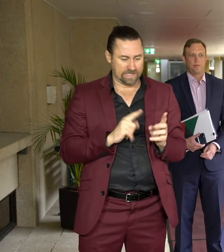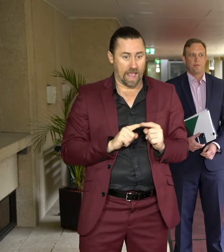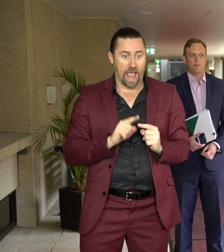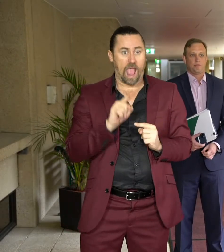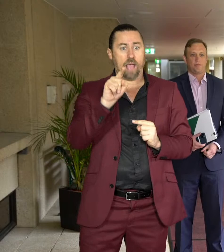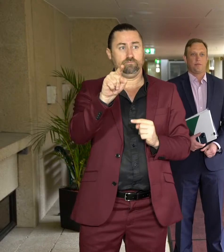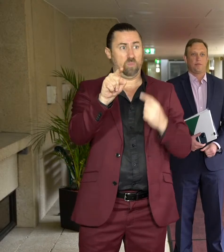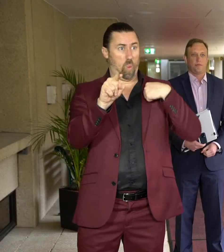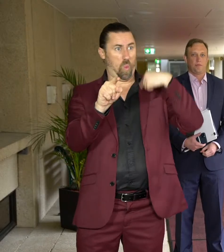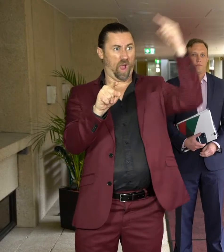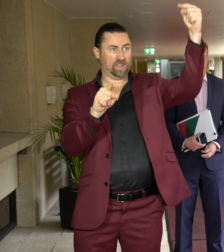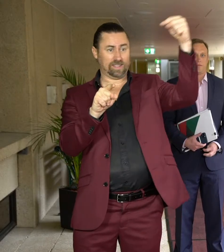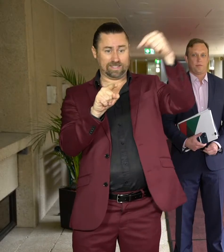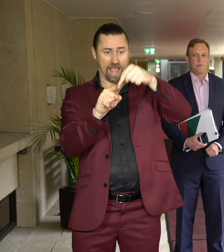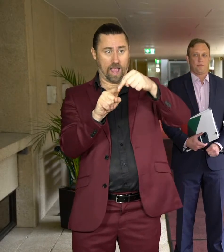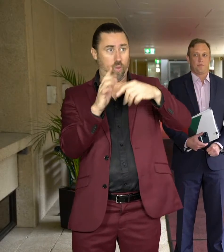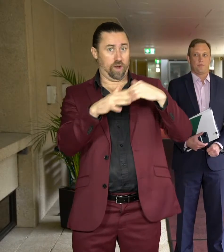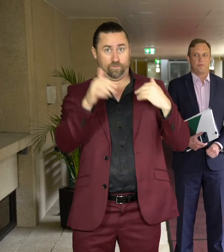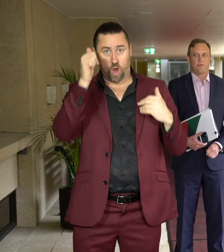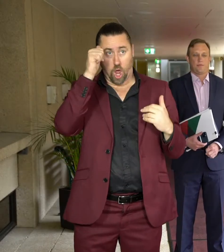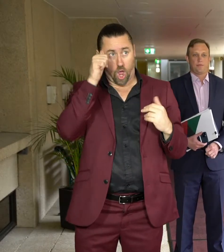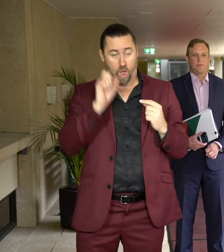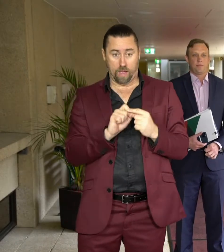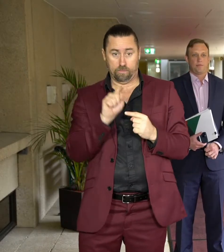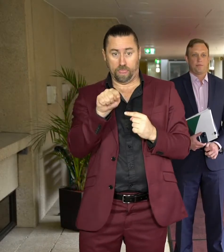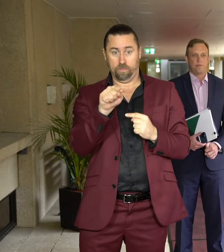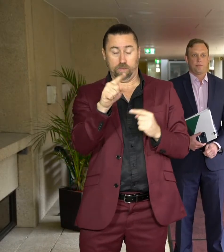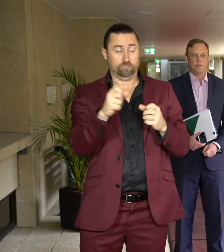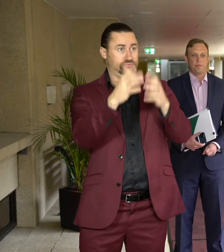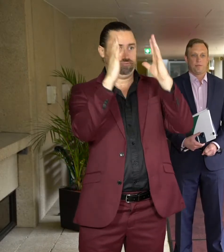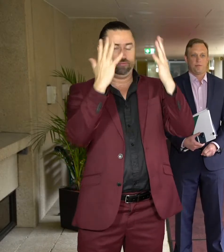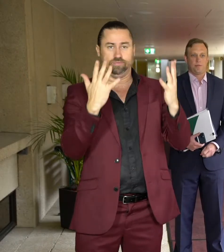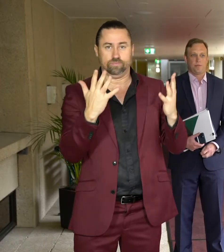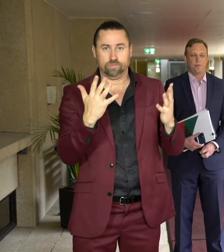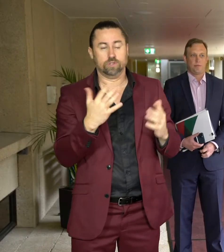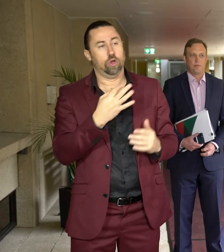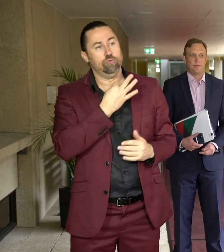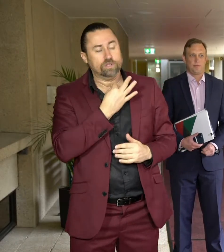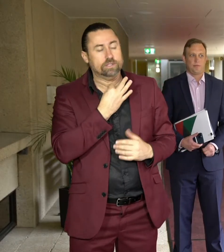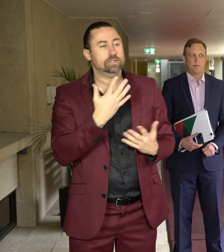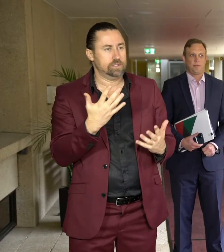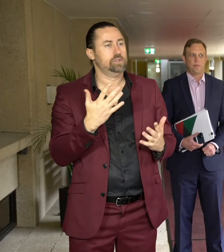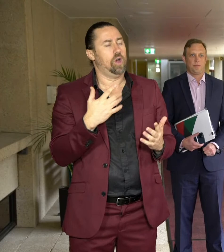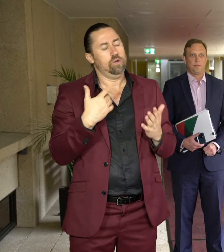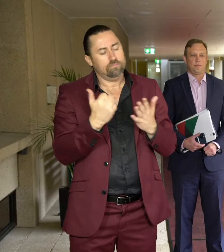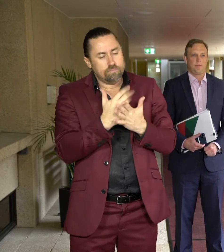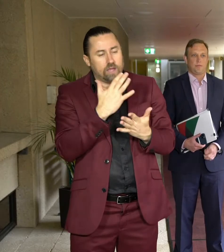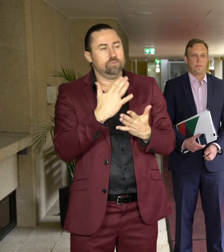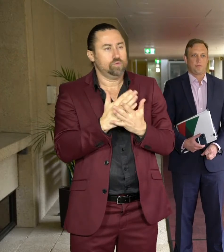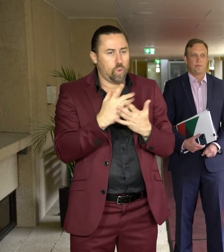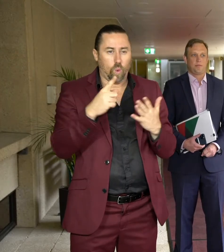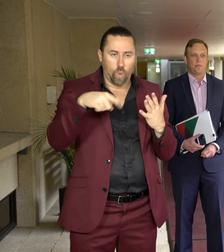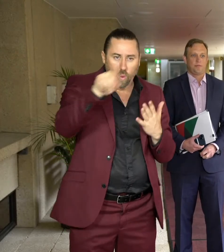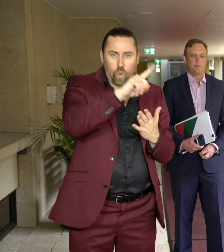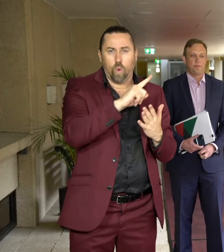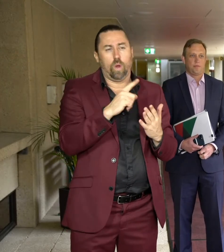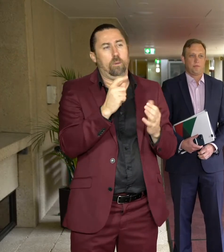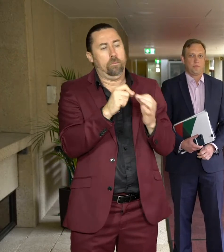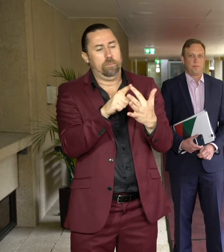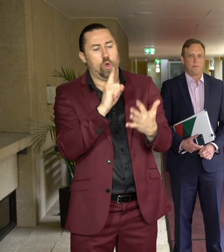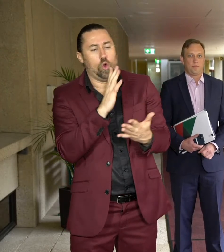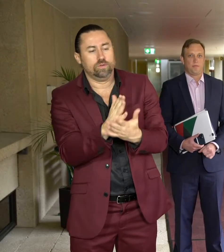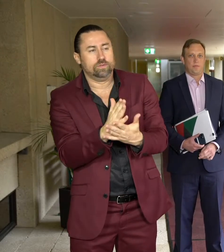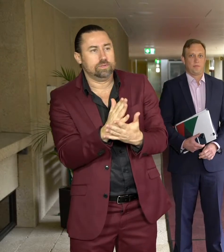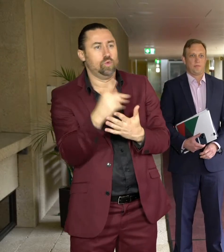will be able to let them know and say, you've been to New South Wales, please go get tested. So we do ask everyone who has been in New